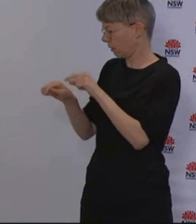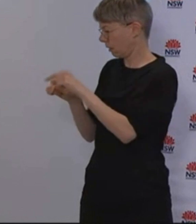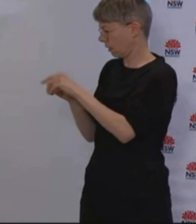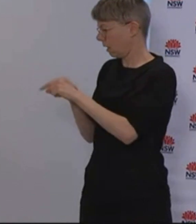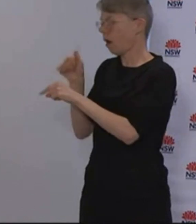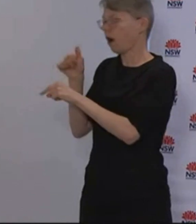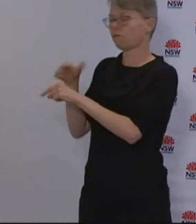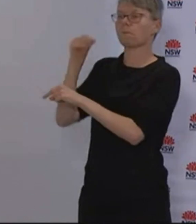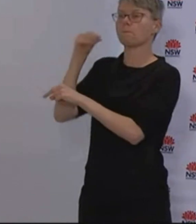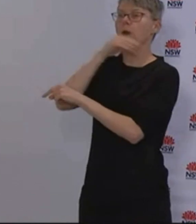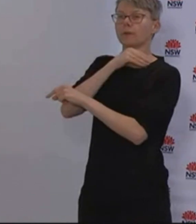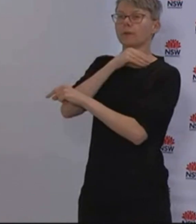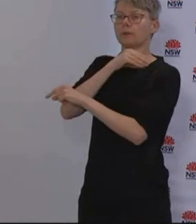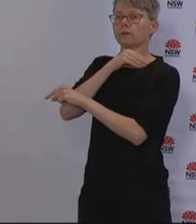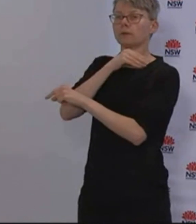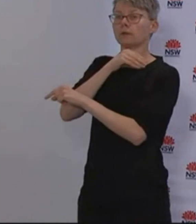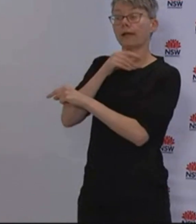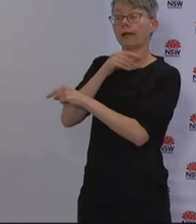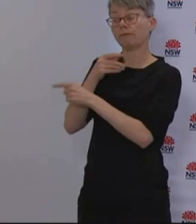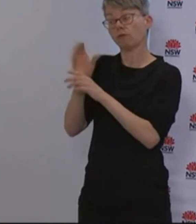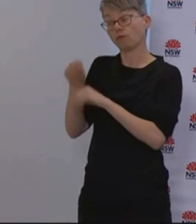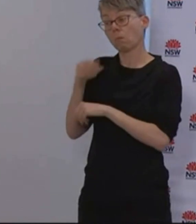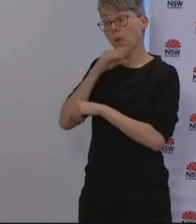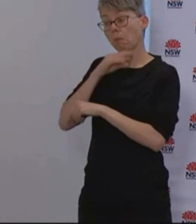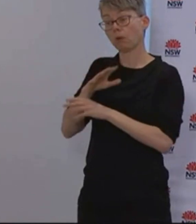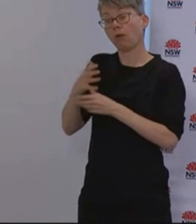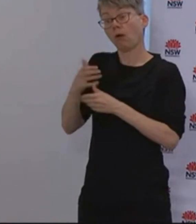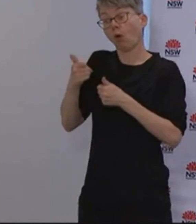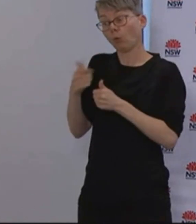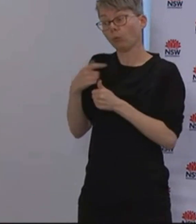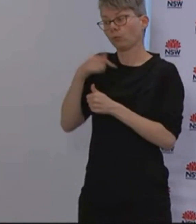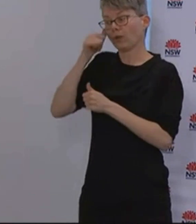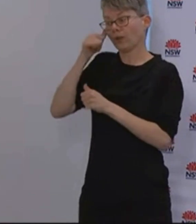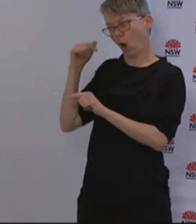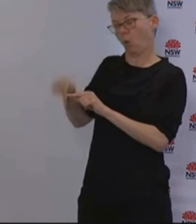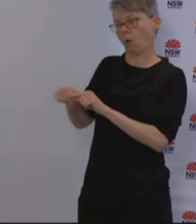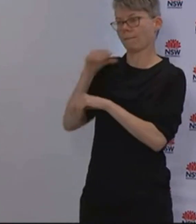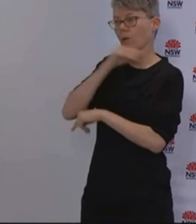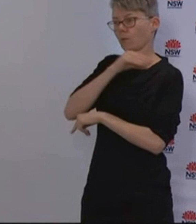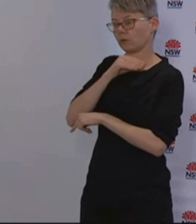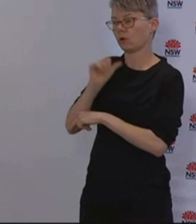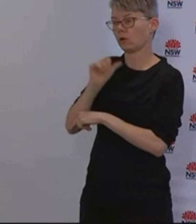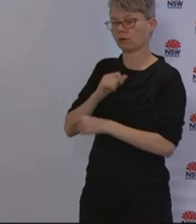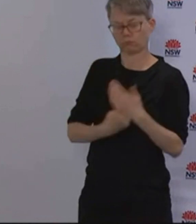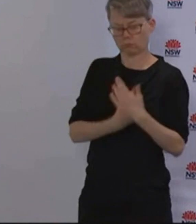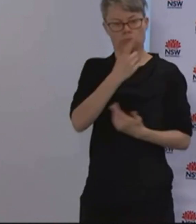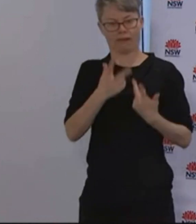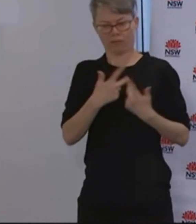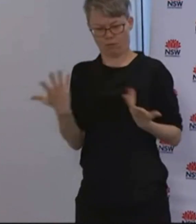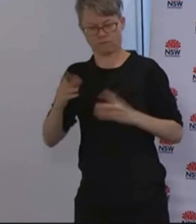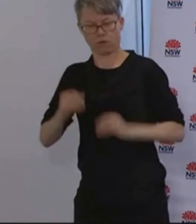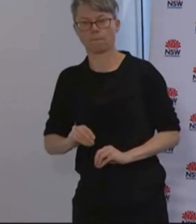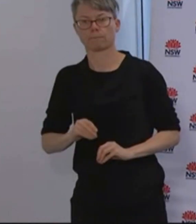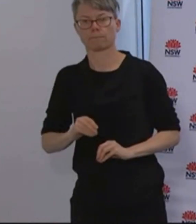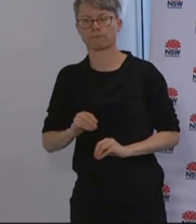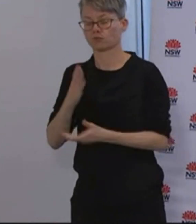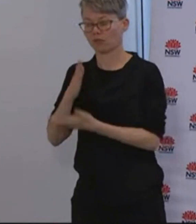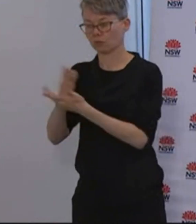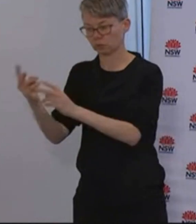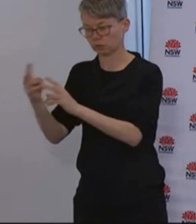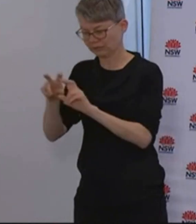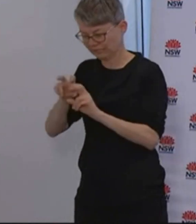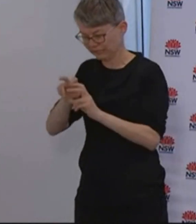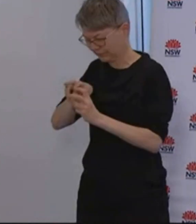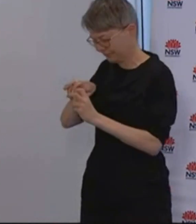that we're not missing another avenue of transmission. So obviously we're working very hard to establish the source, the initial index case, but